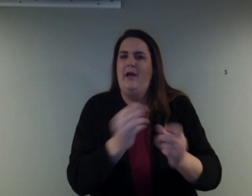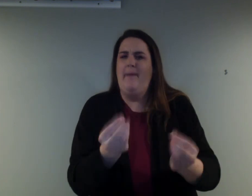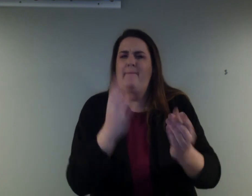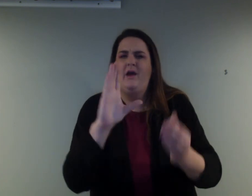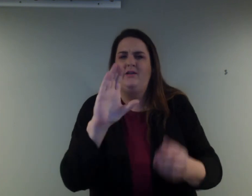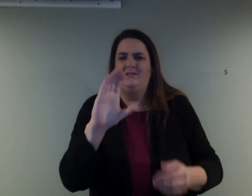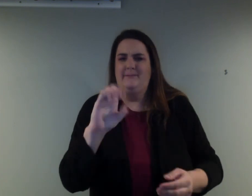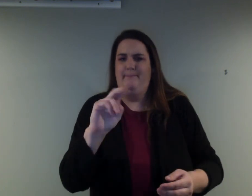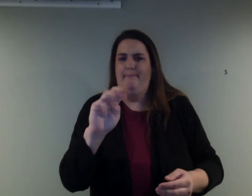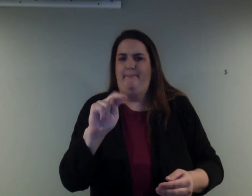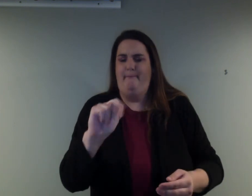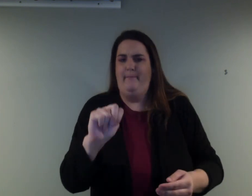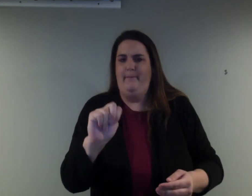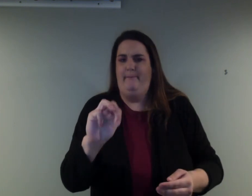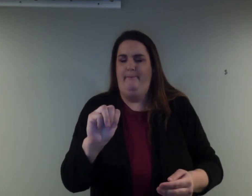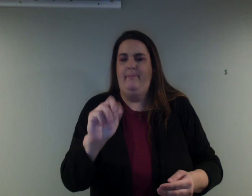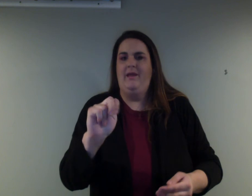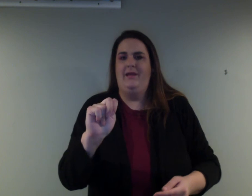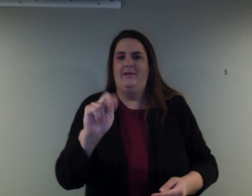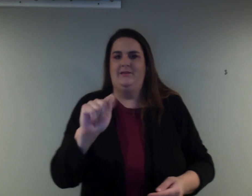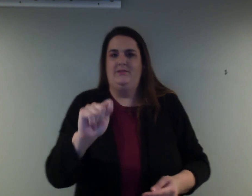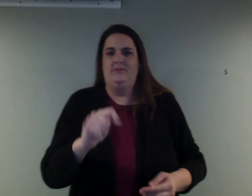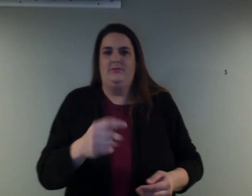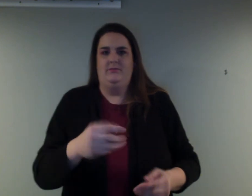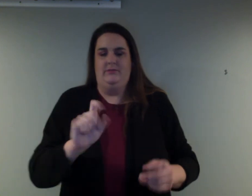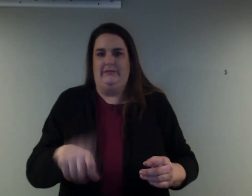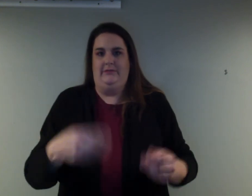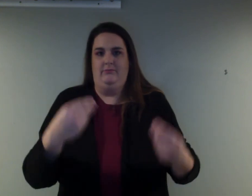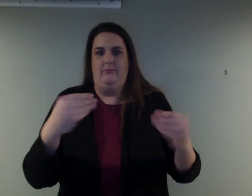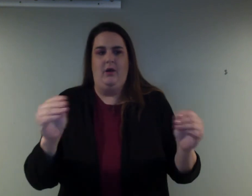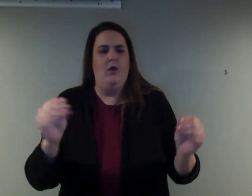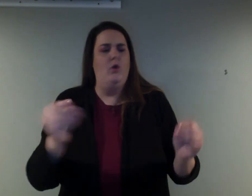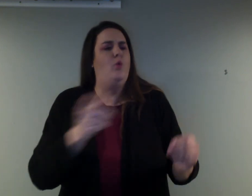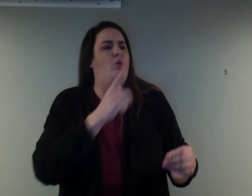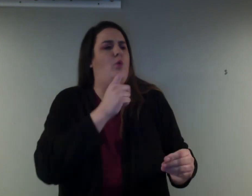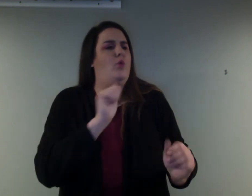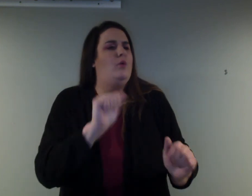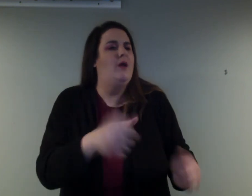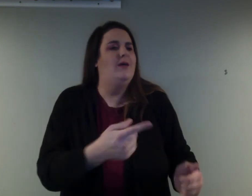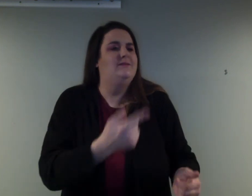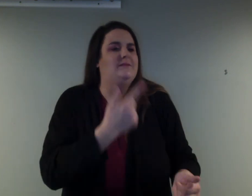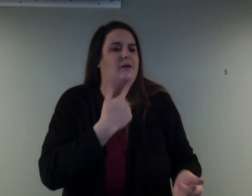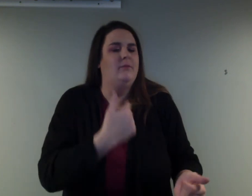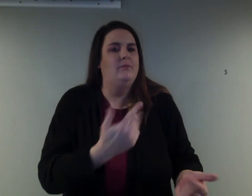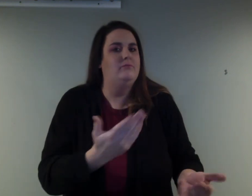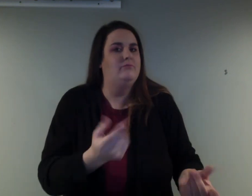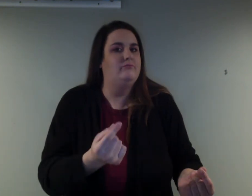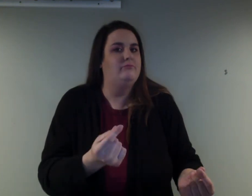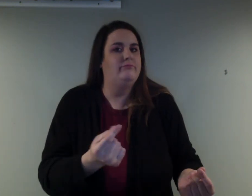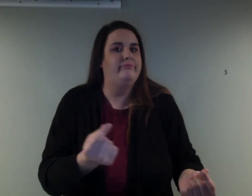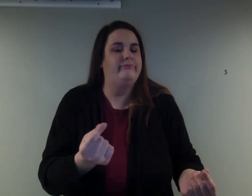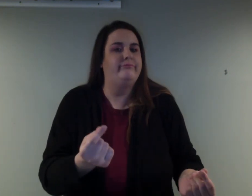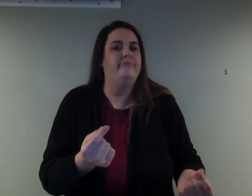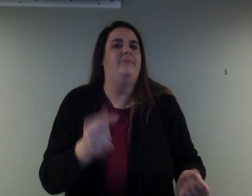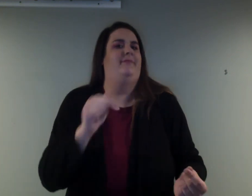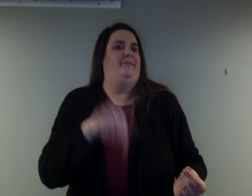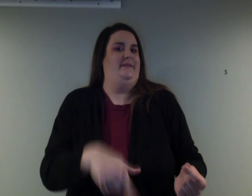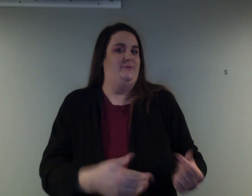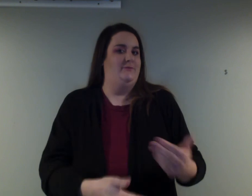me how to do this one? This one's super easy, isn't it? We know each